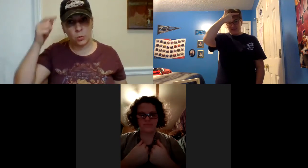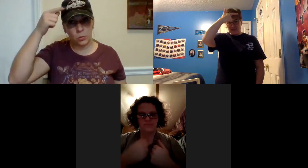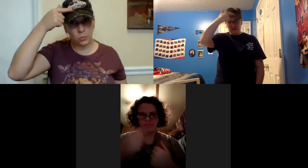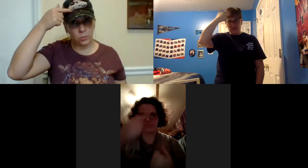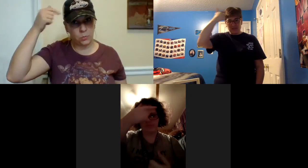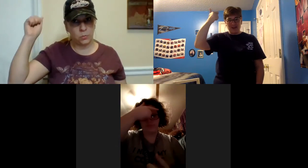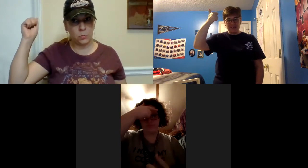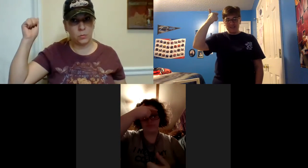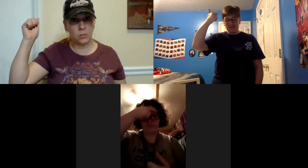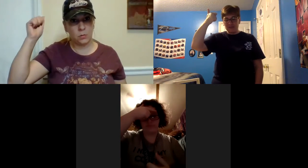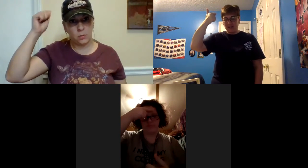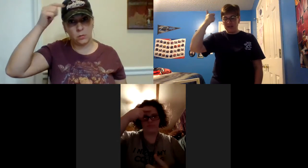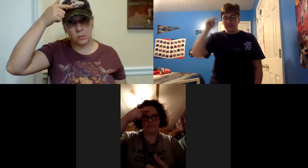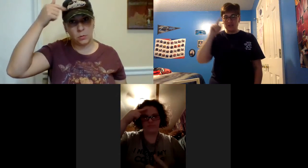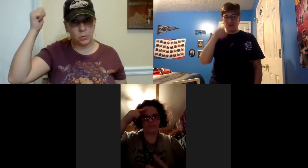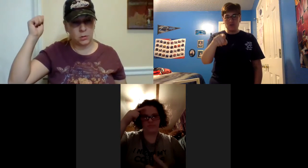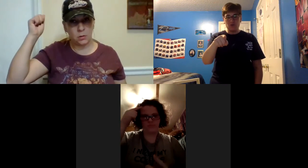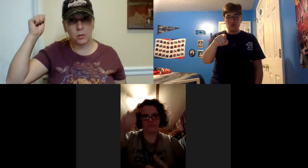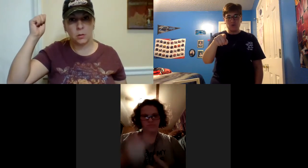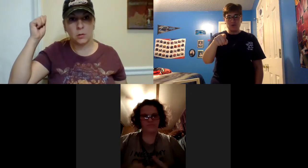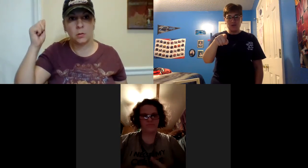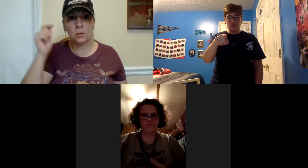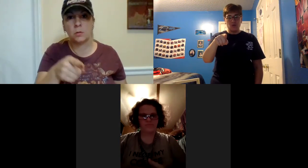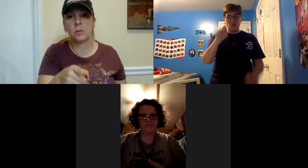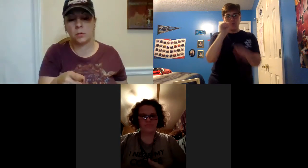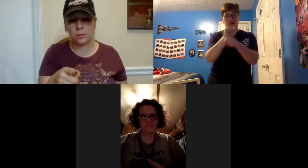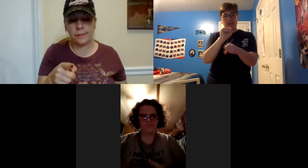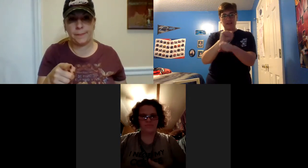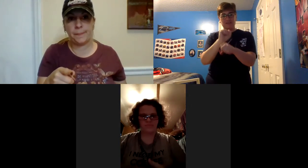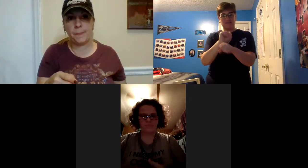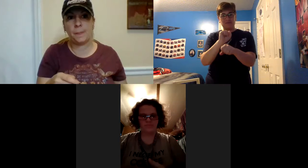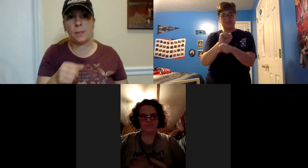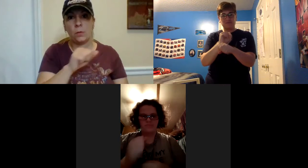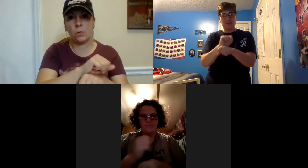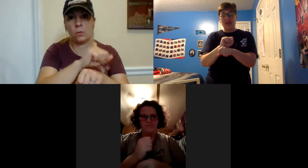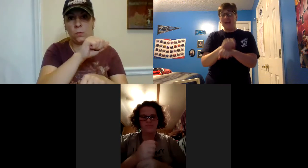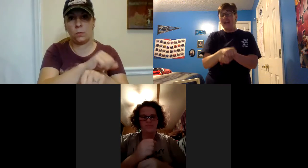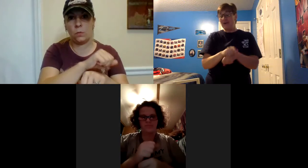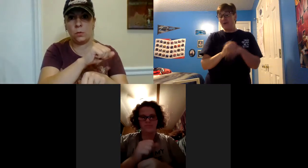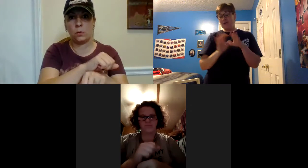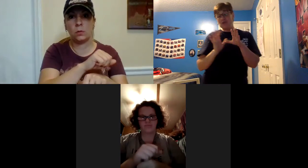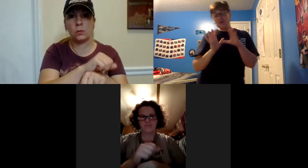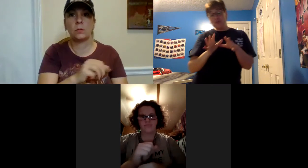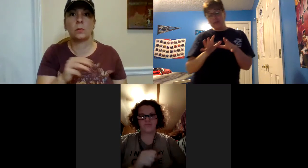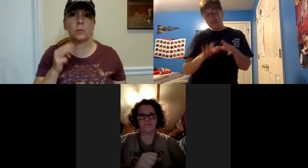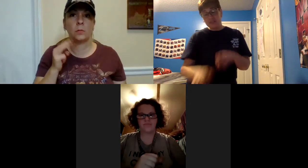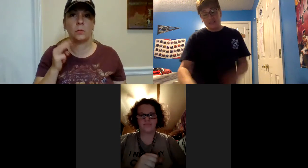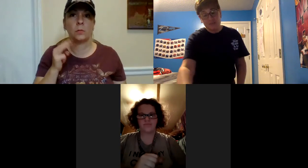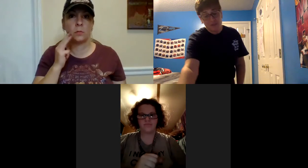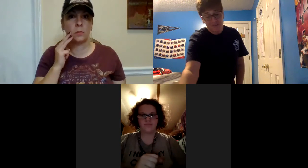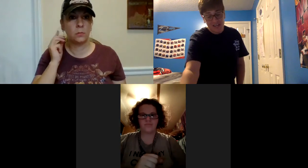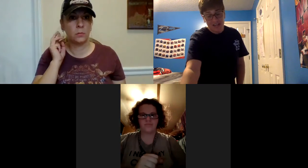yep, then you got your because you were working. Now you could